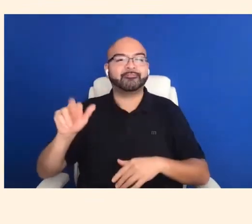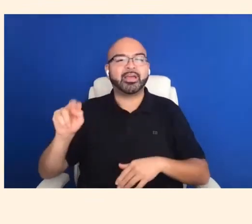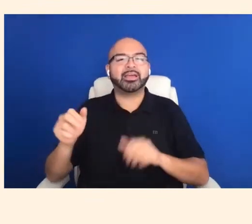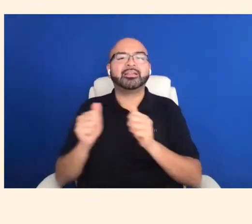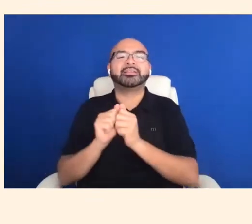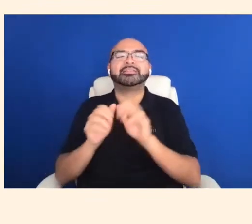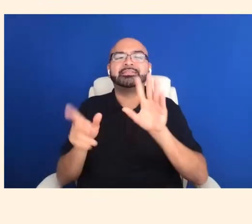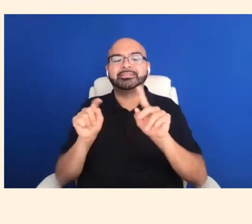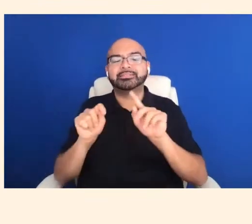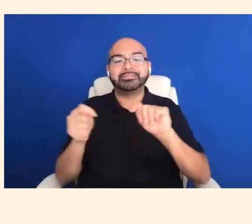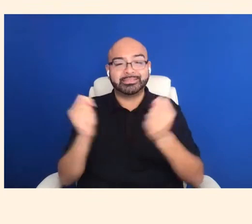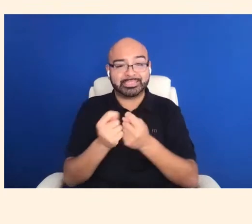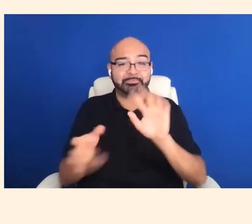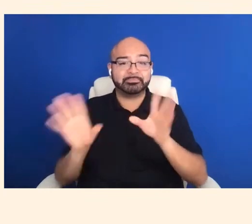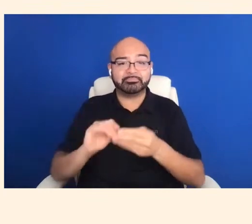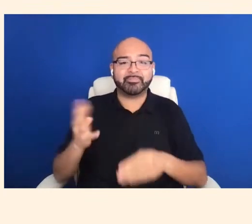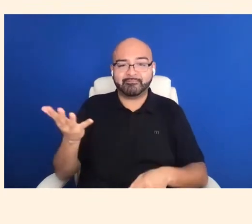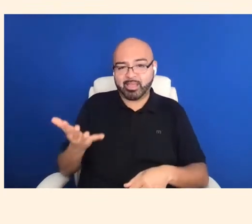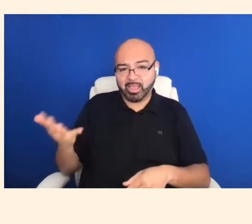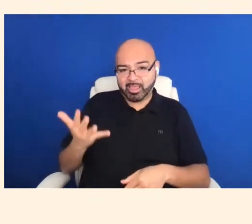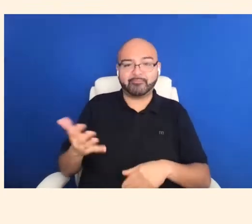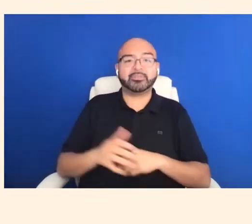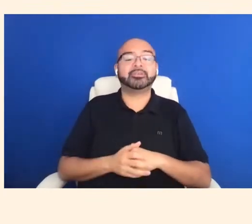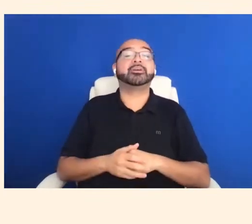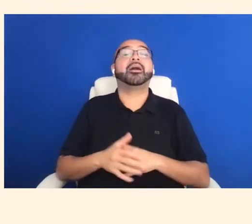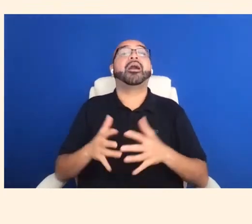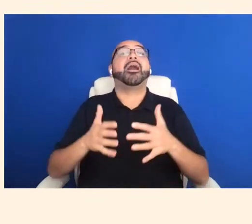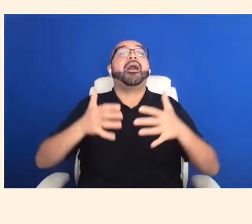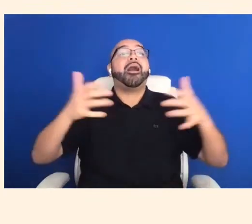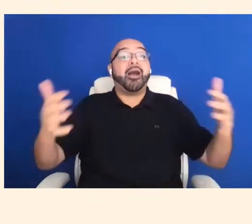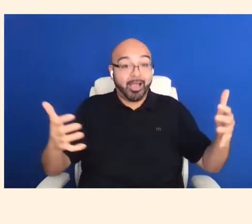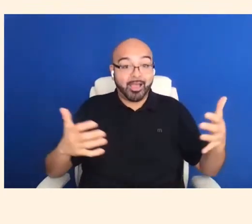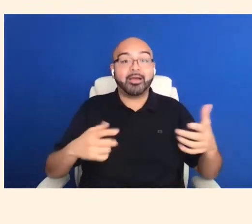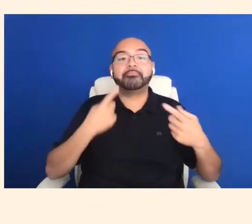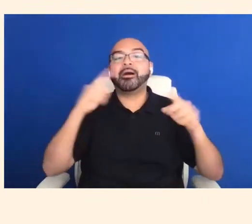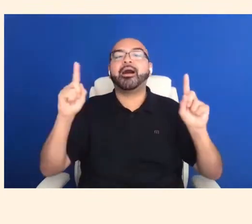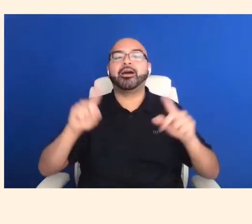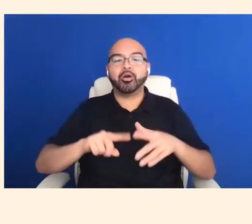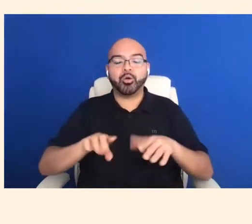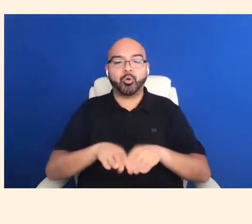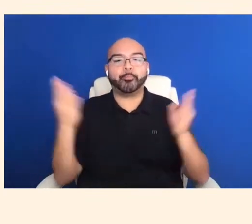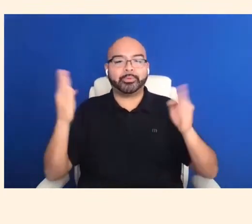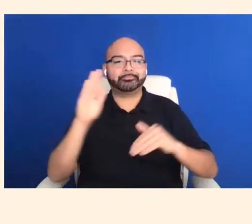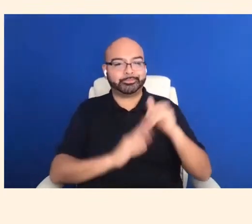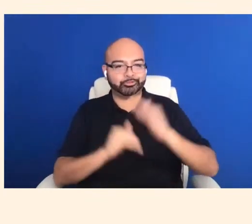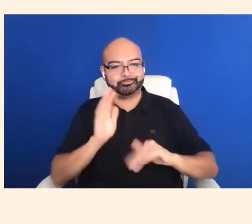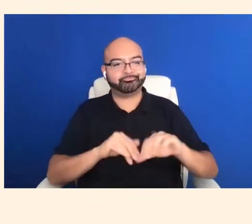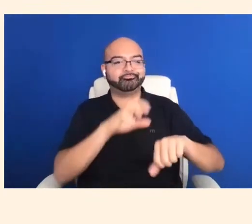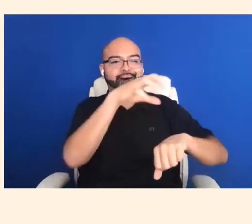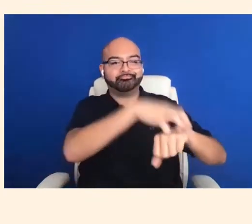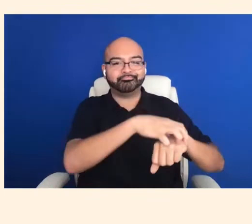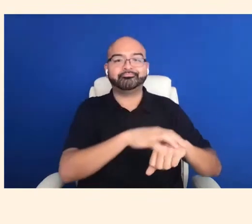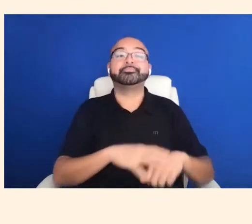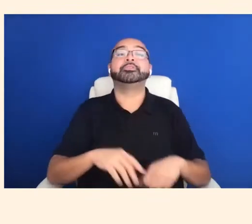5, she opened the brick and mortar. From 2019 to now